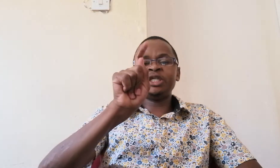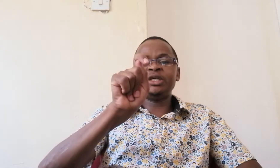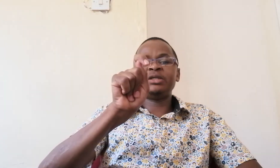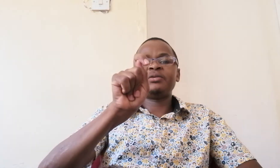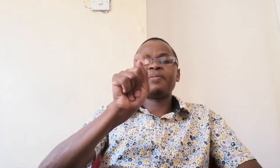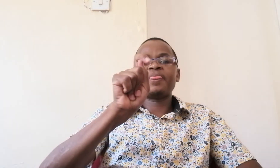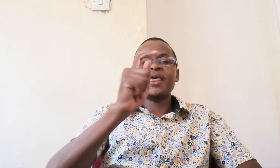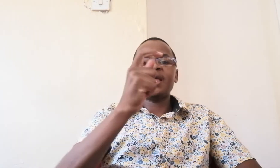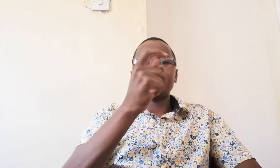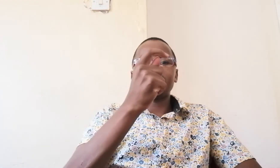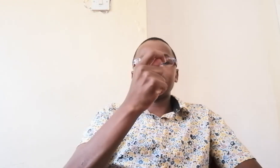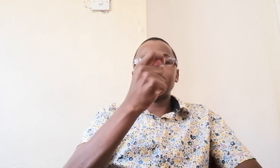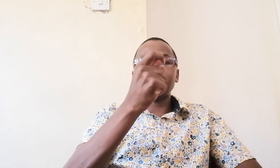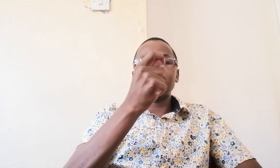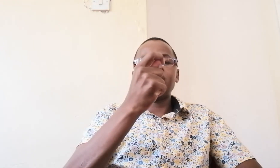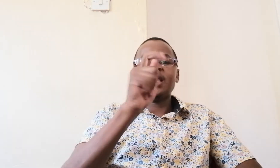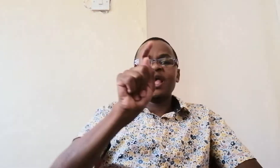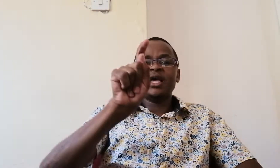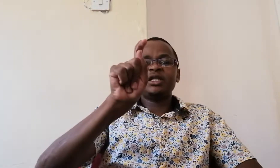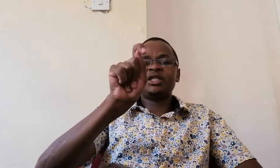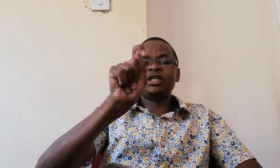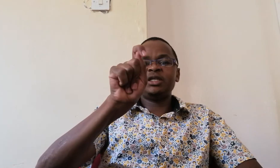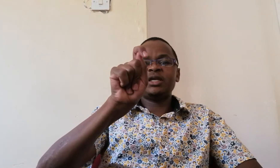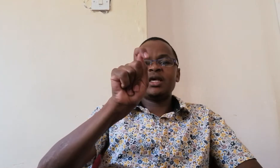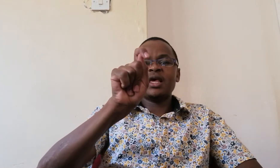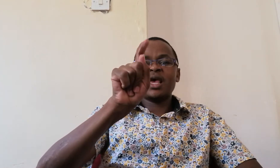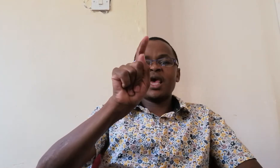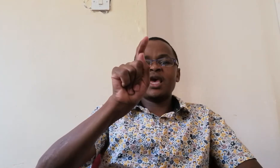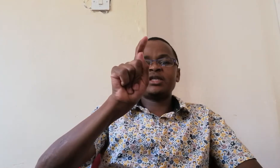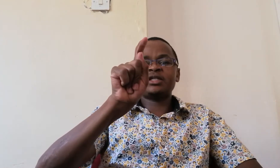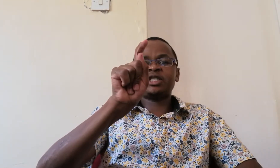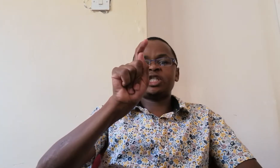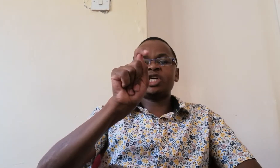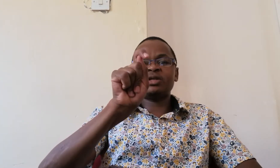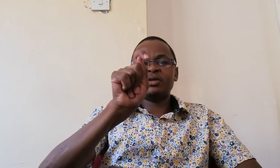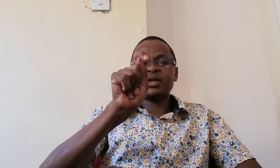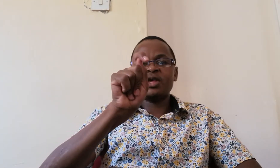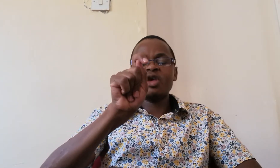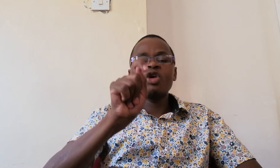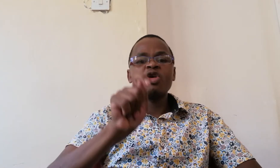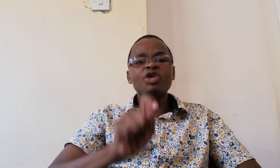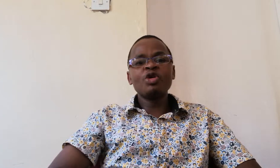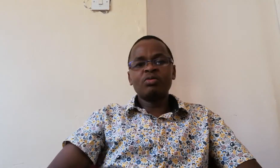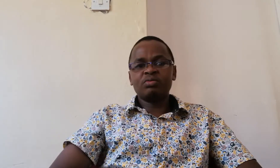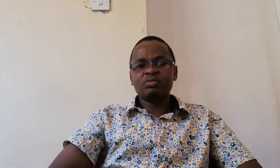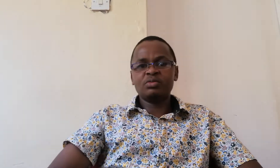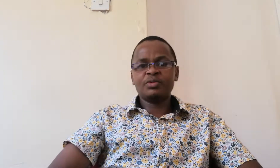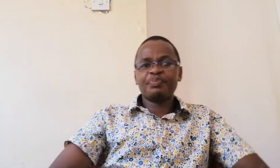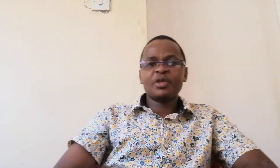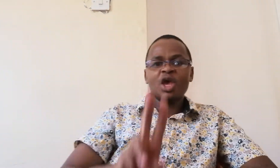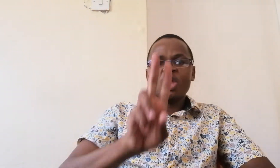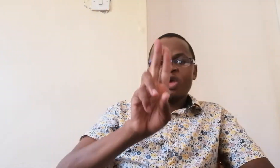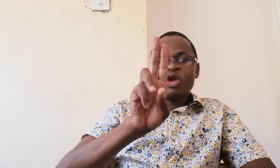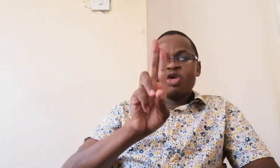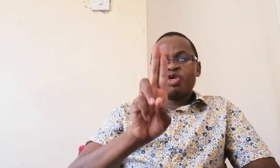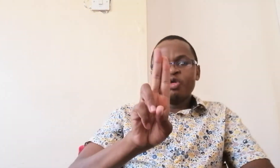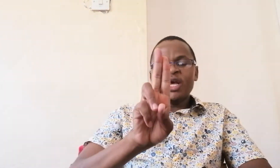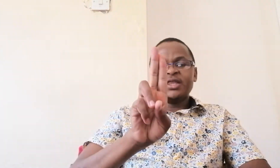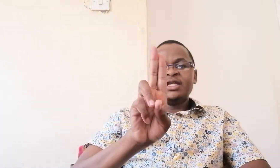T, T, T, S, T. U, U like this.